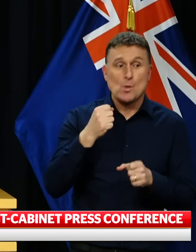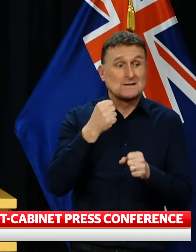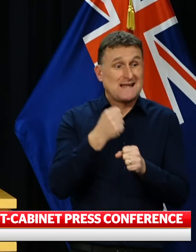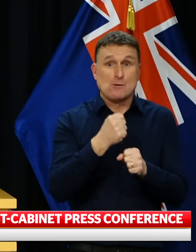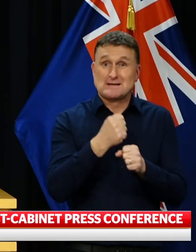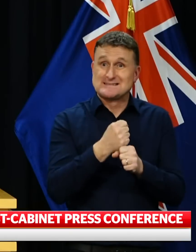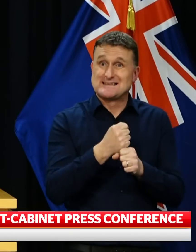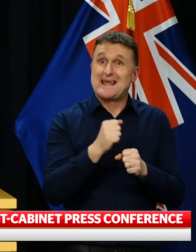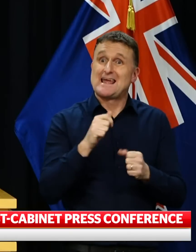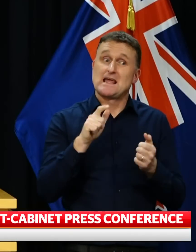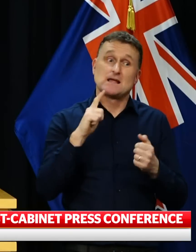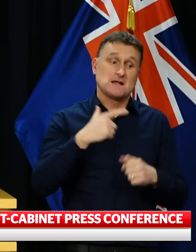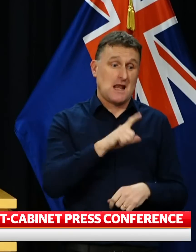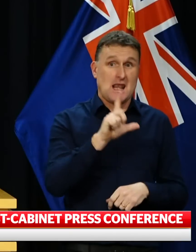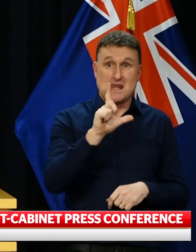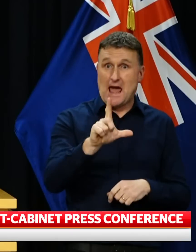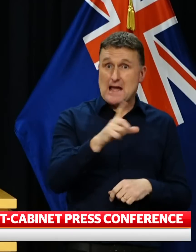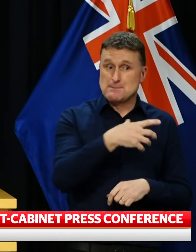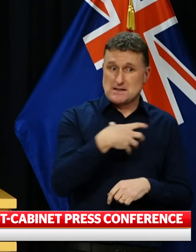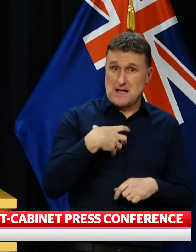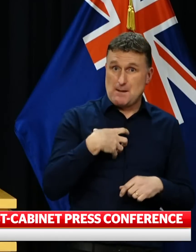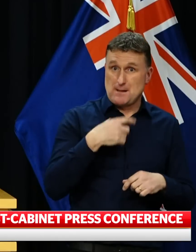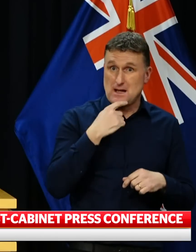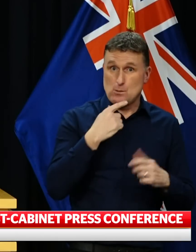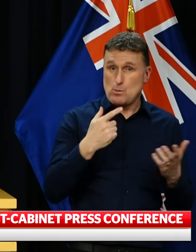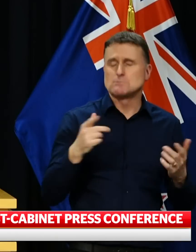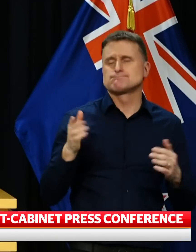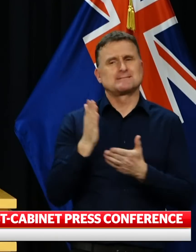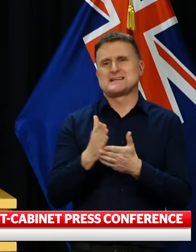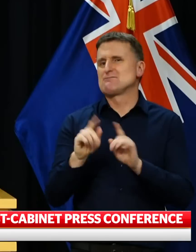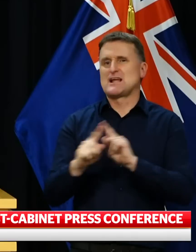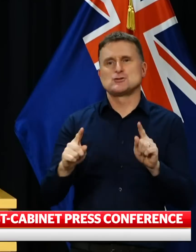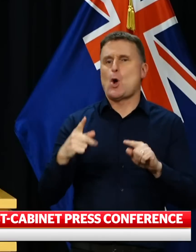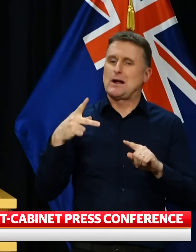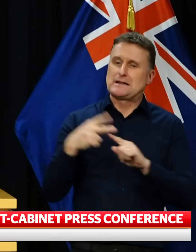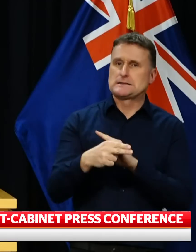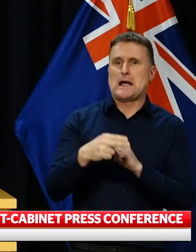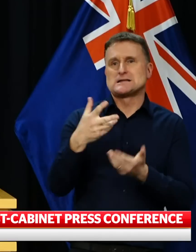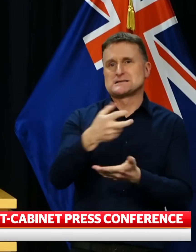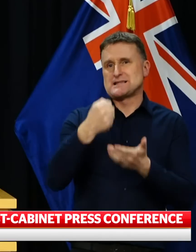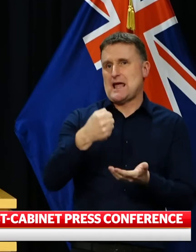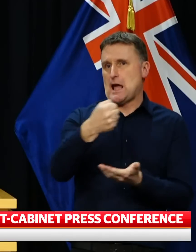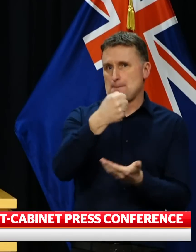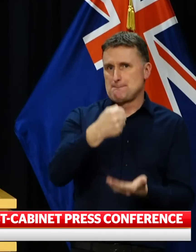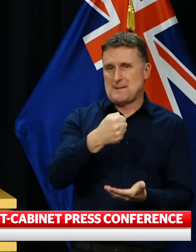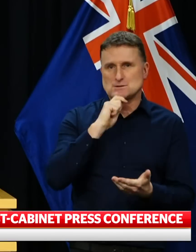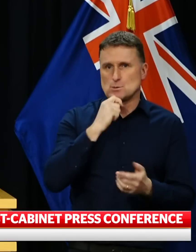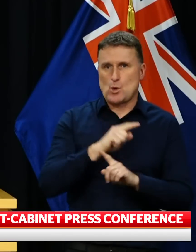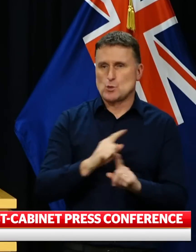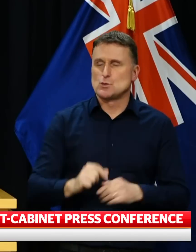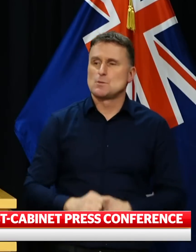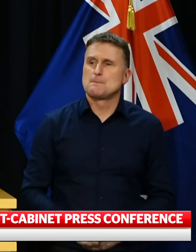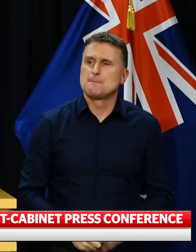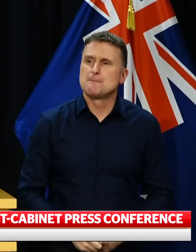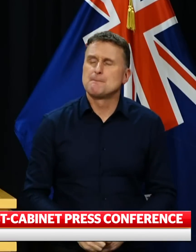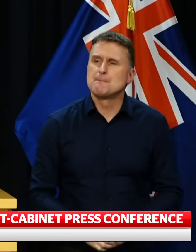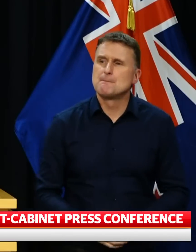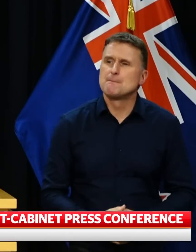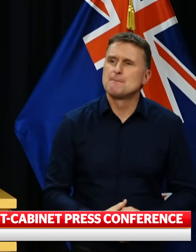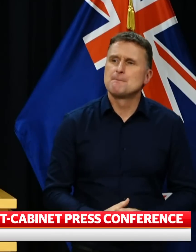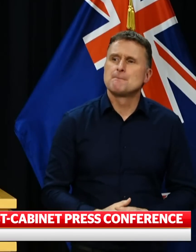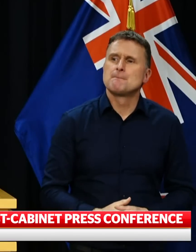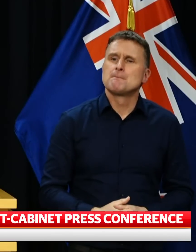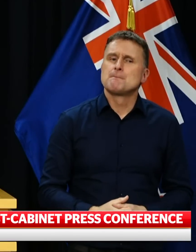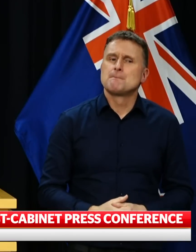Labour? We're certainly not going to be cutting health budgets. Just on Tanya Page's Lindell's story last night, are you able to give any updates at